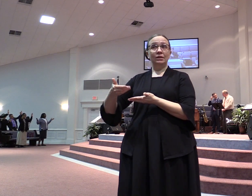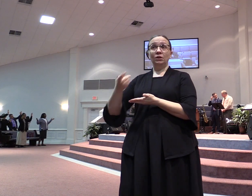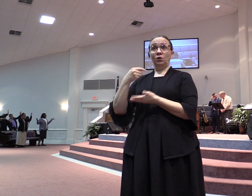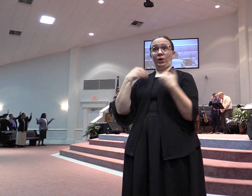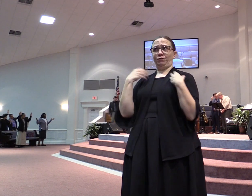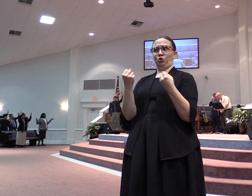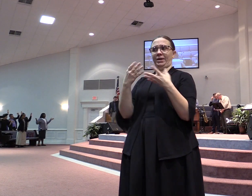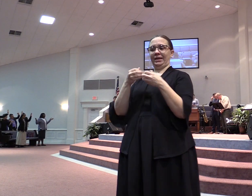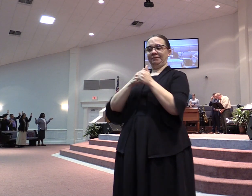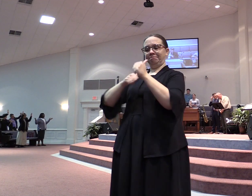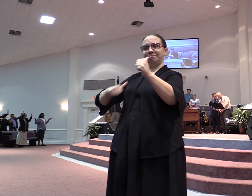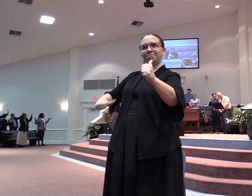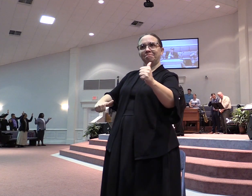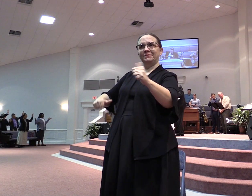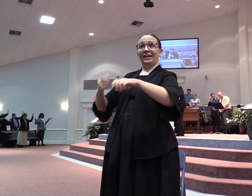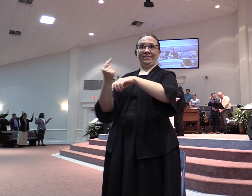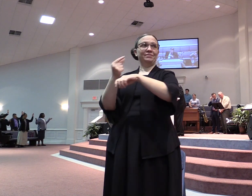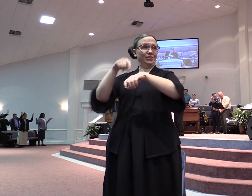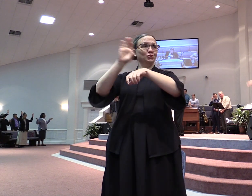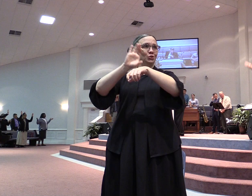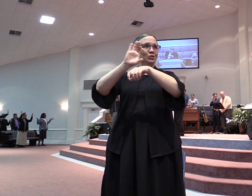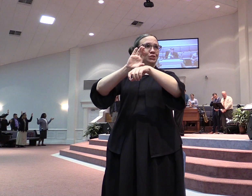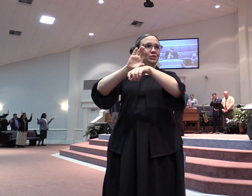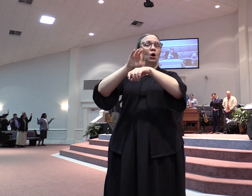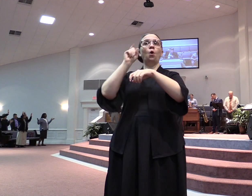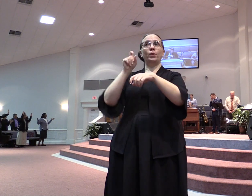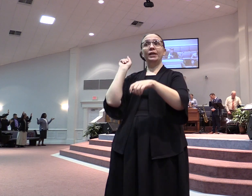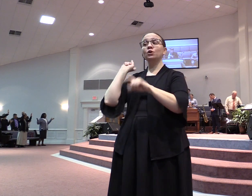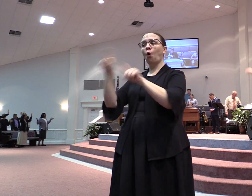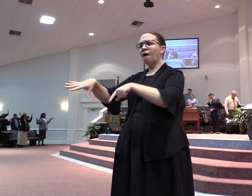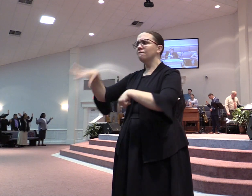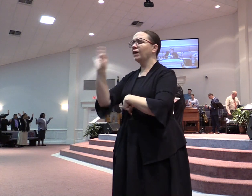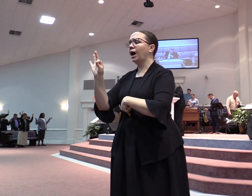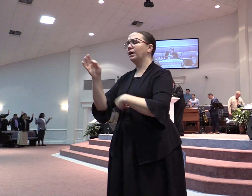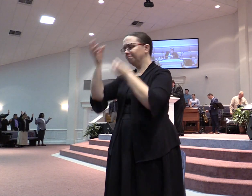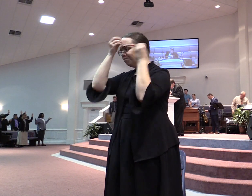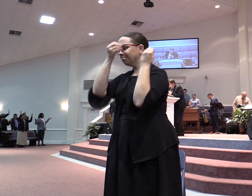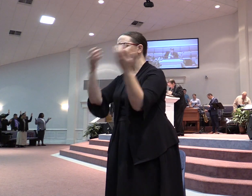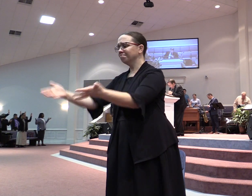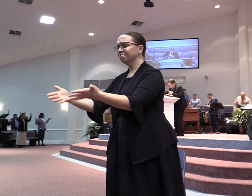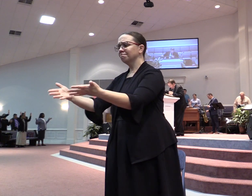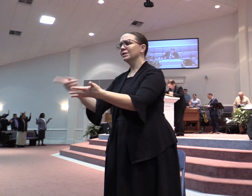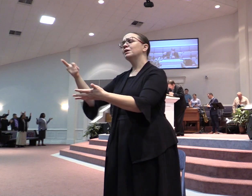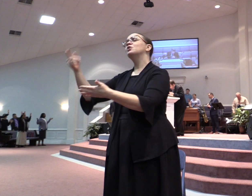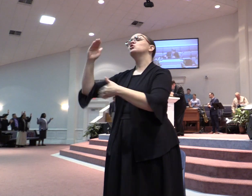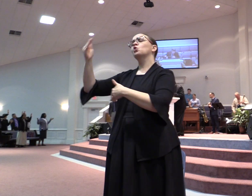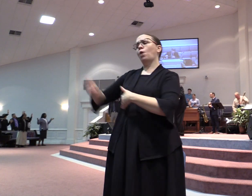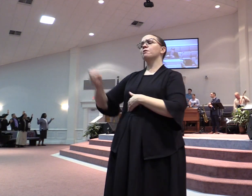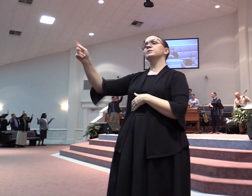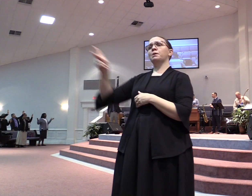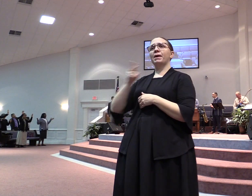got too many lost sheep of the house of Gainesville. We need to go find them and let them know that they are welcomed